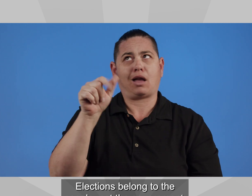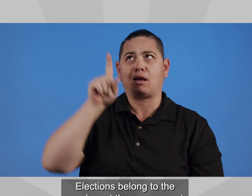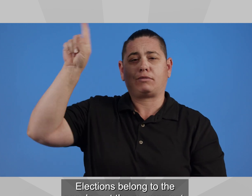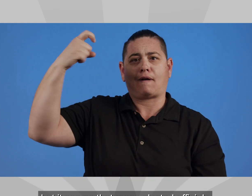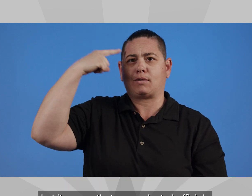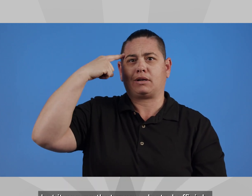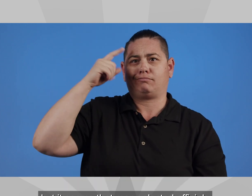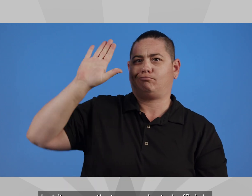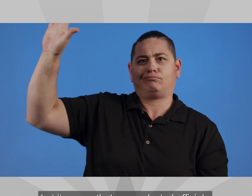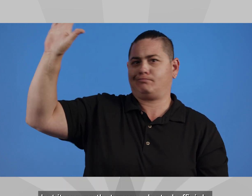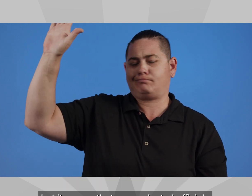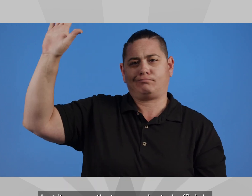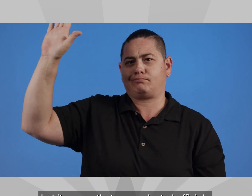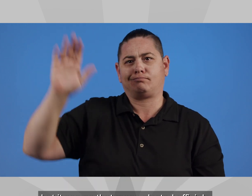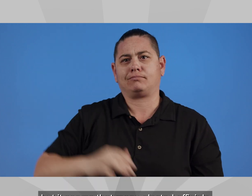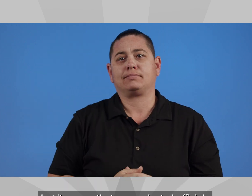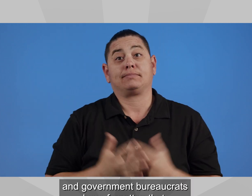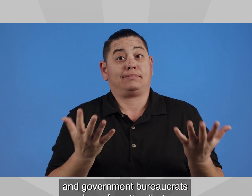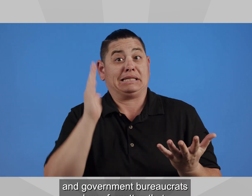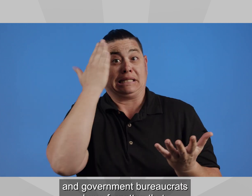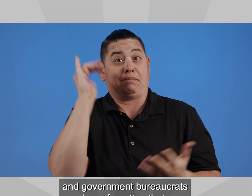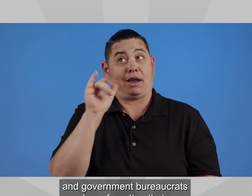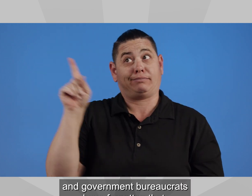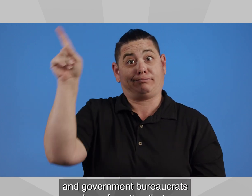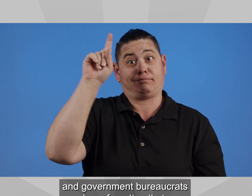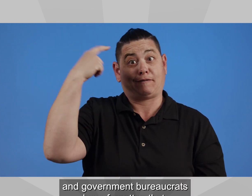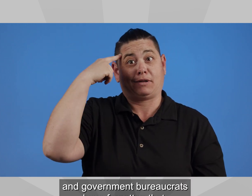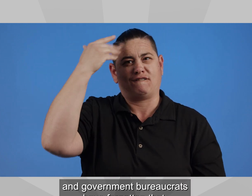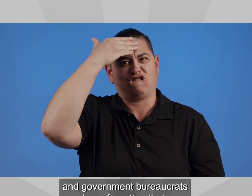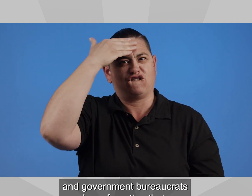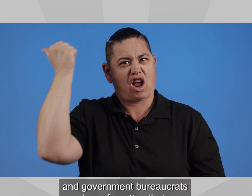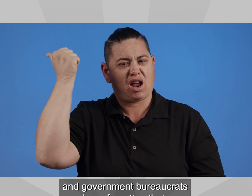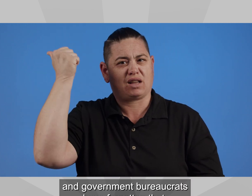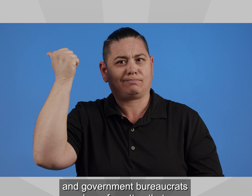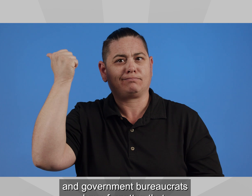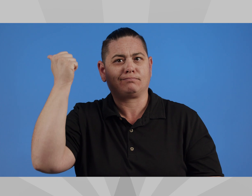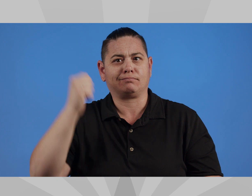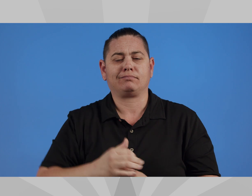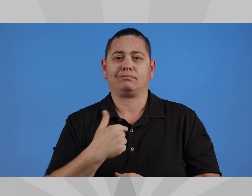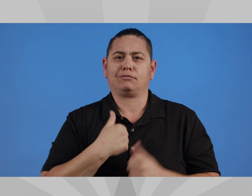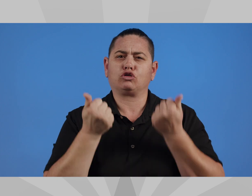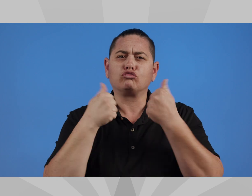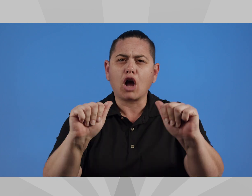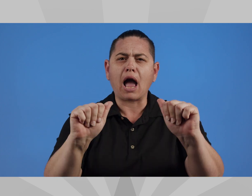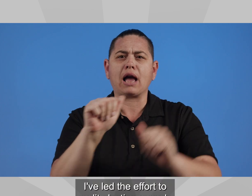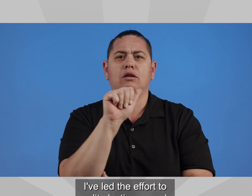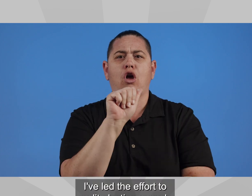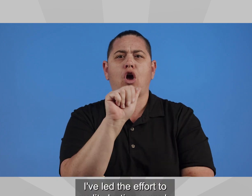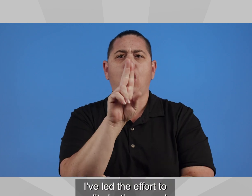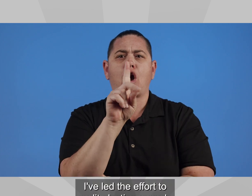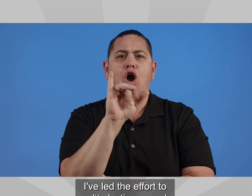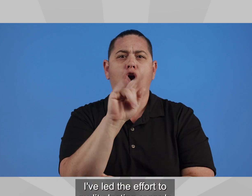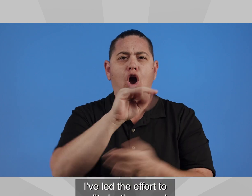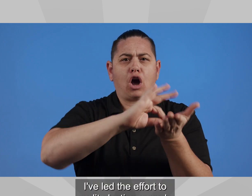government. But it seems that many elected officials and government bureaucrats have forgotten that. I've